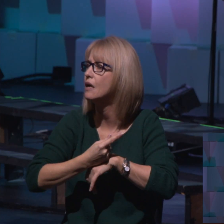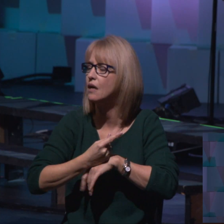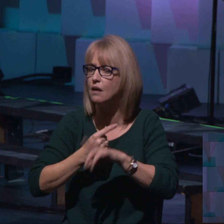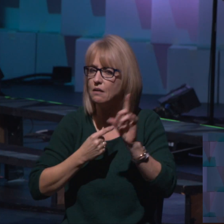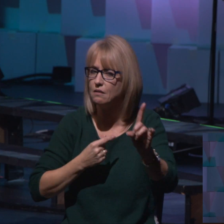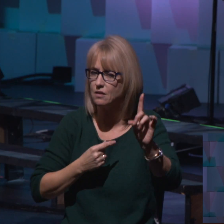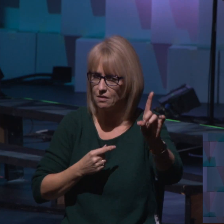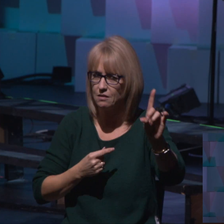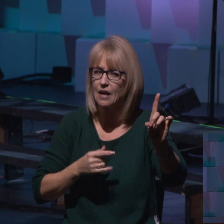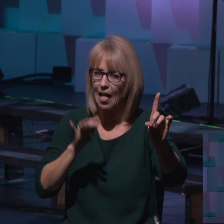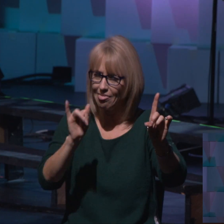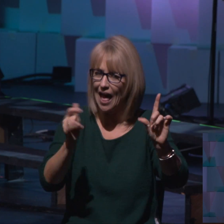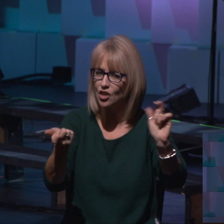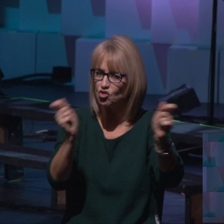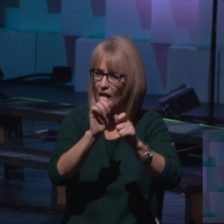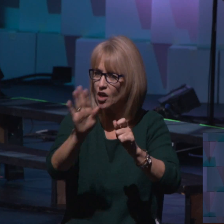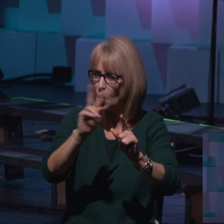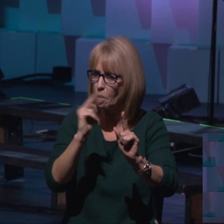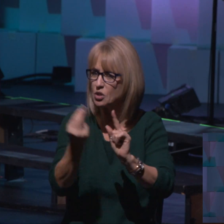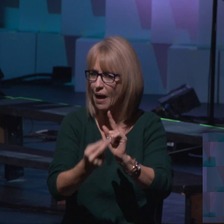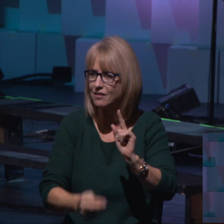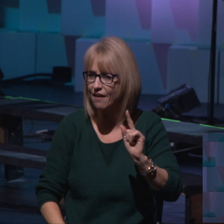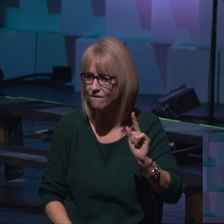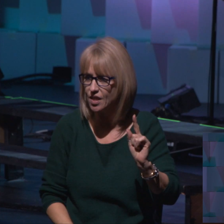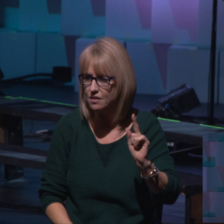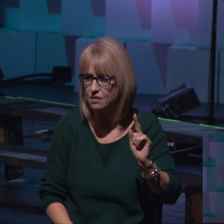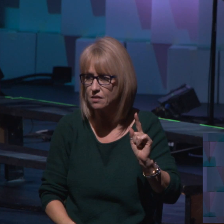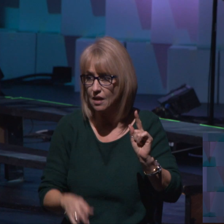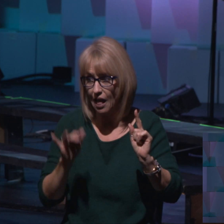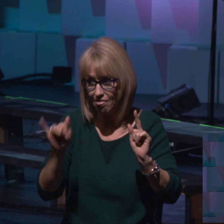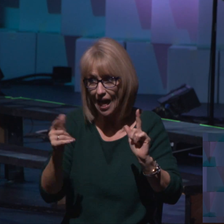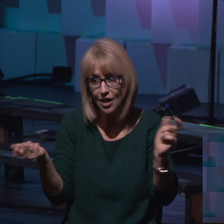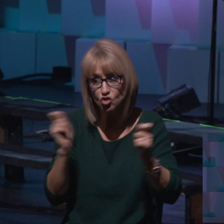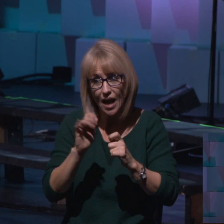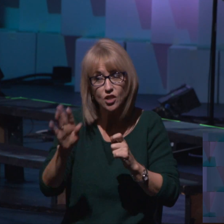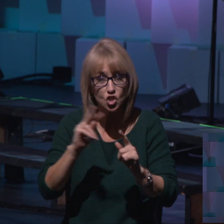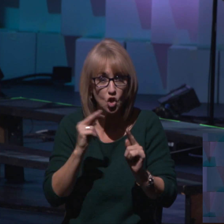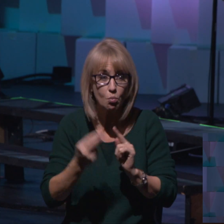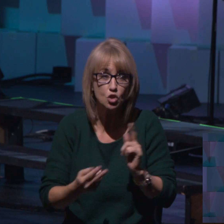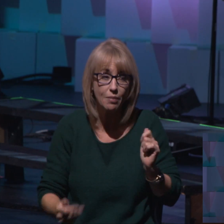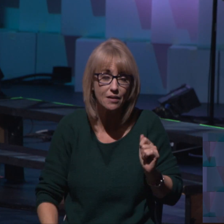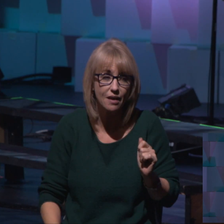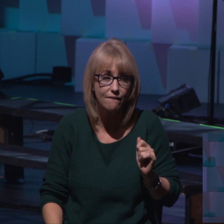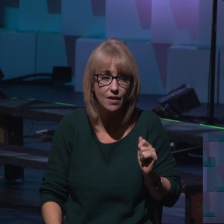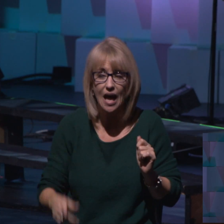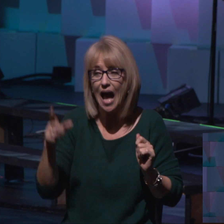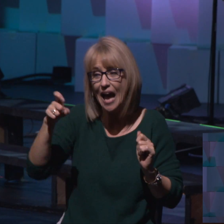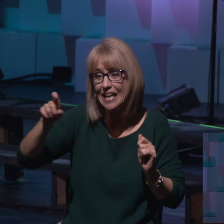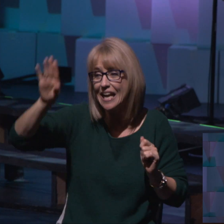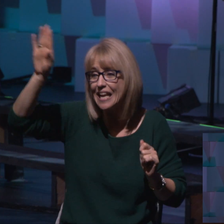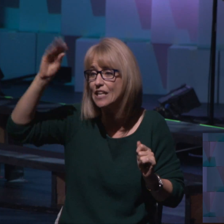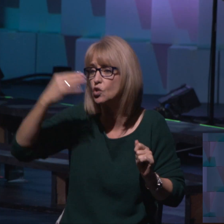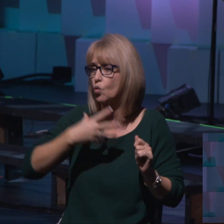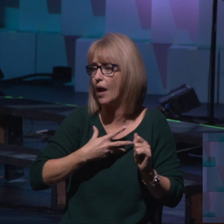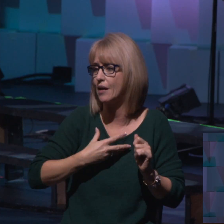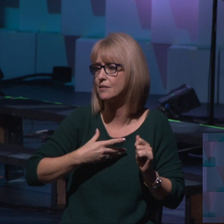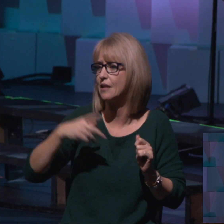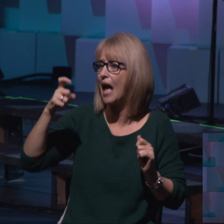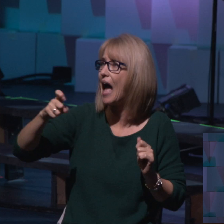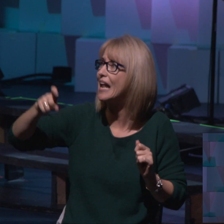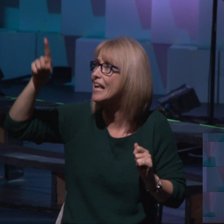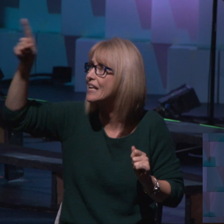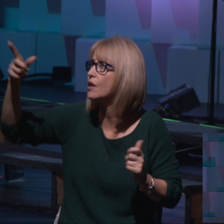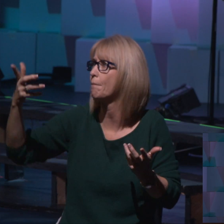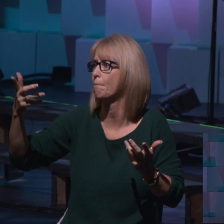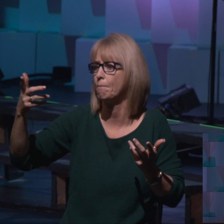I get things in perspective a little differently. My humility comes around and my need for grace and mercy comes about saying, Jesus, I need you. And